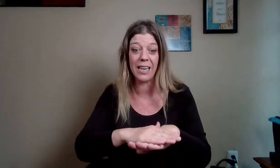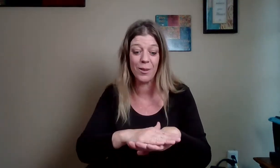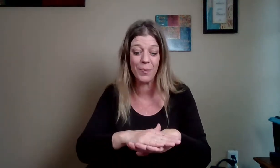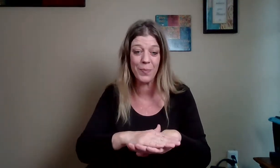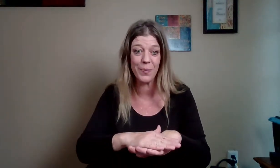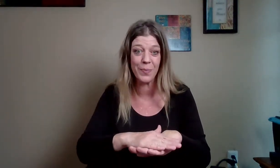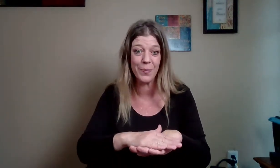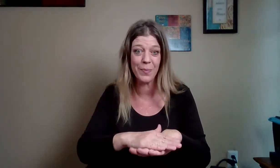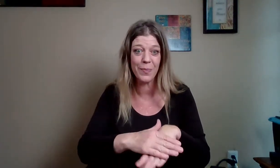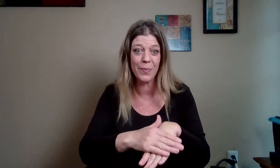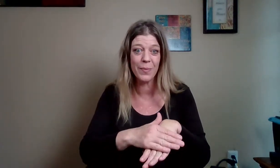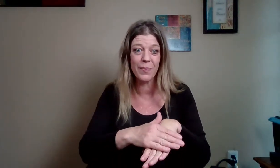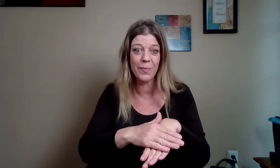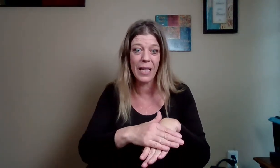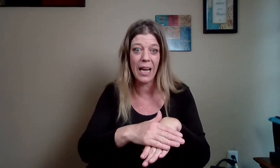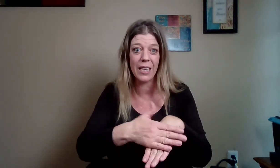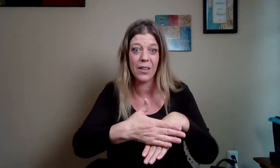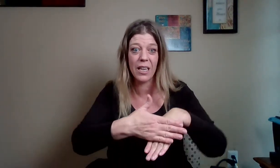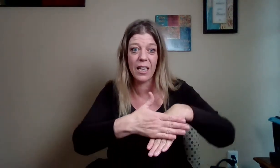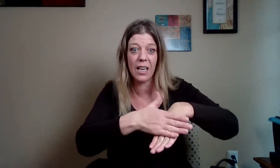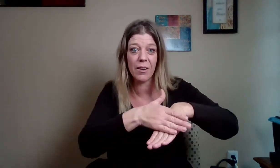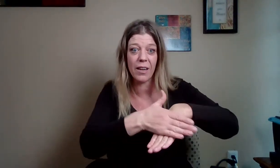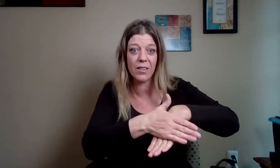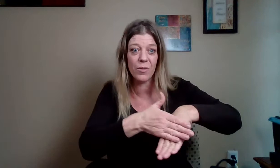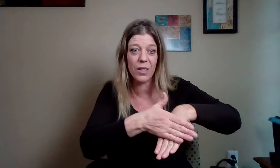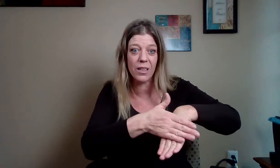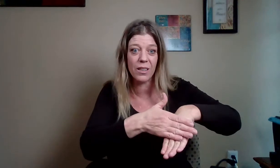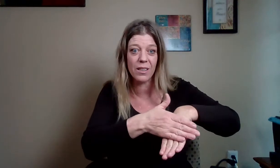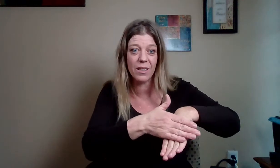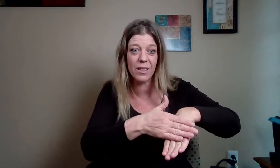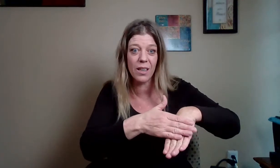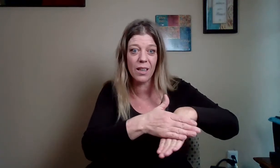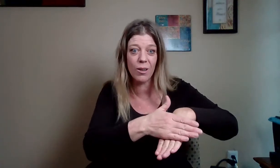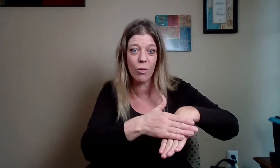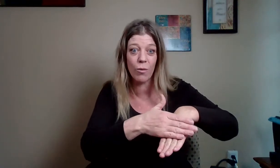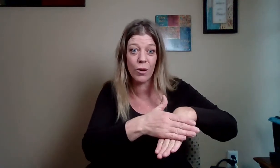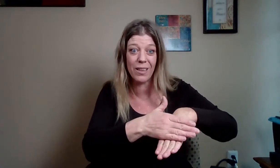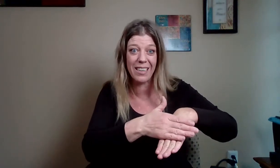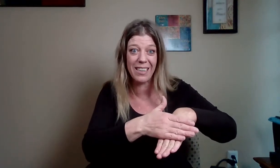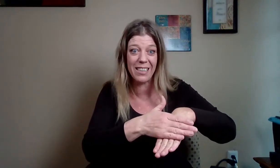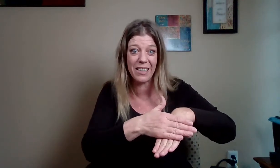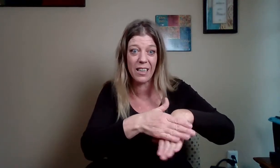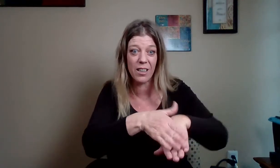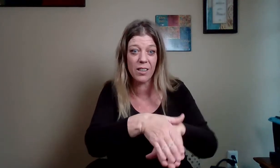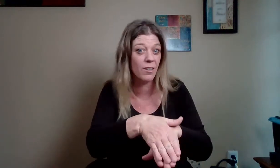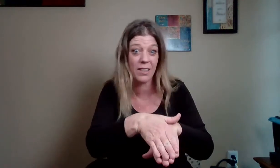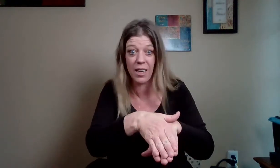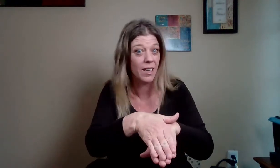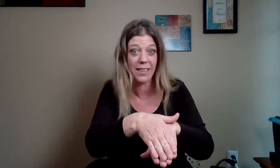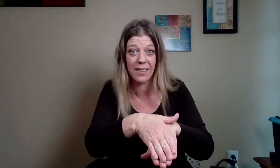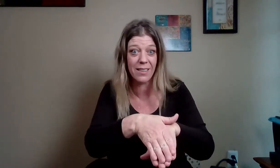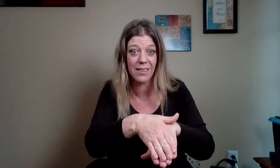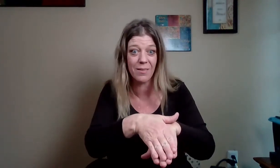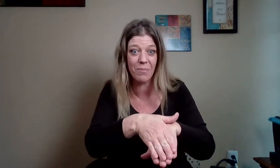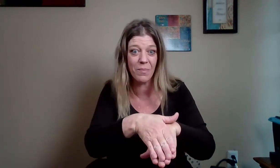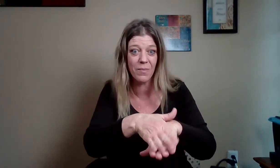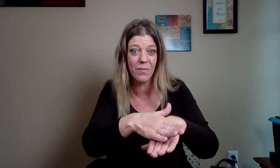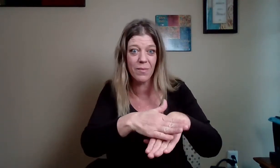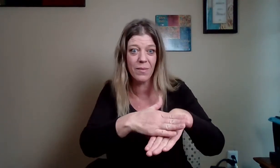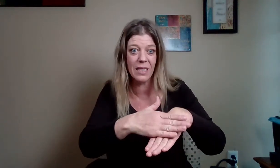down. And you're going to kind of cross your fingers over each other. So it's not like this.